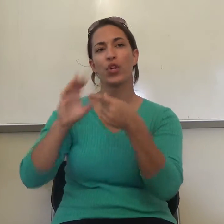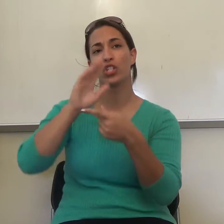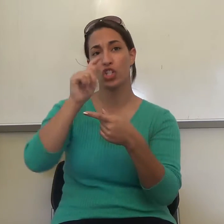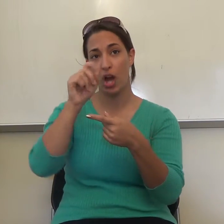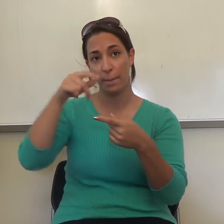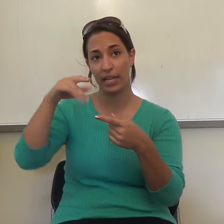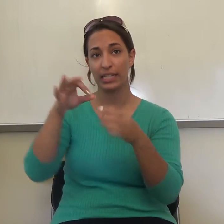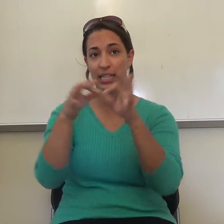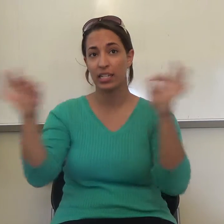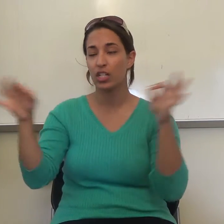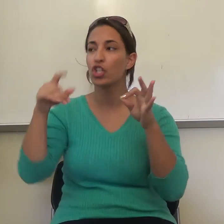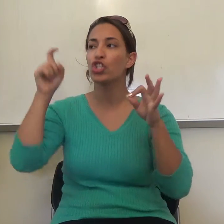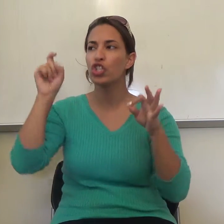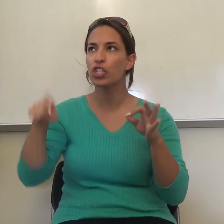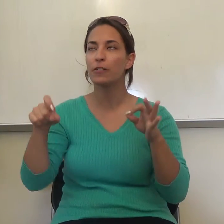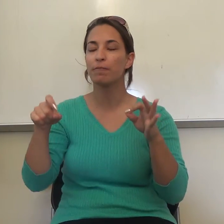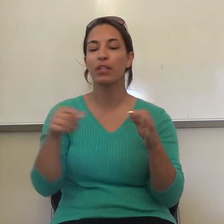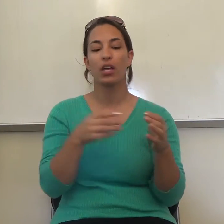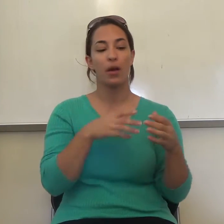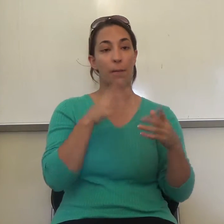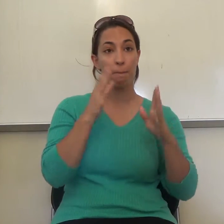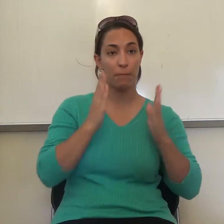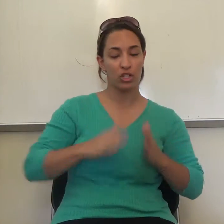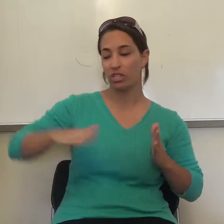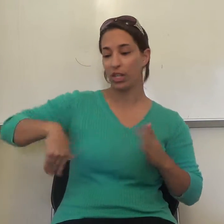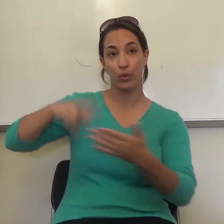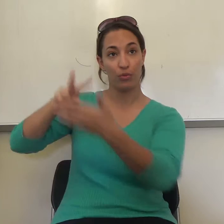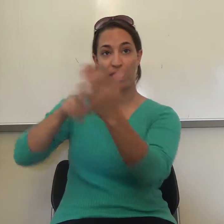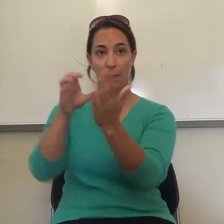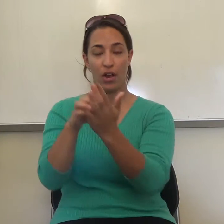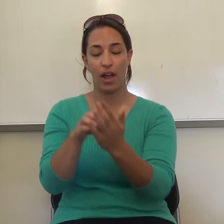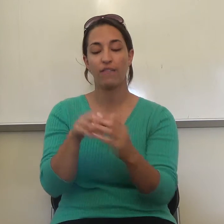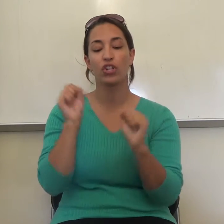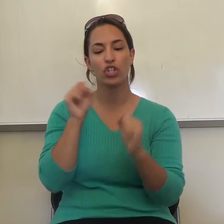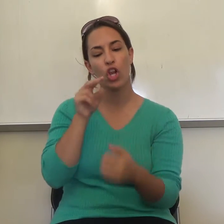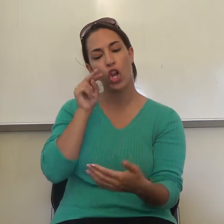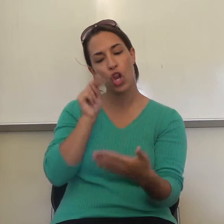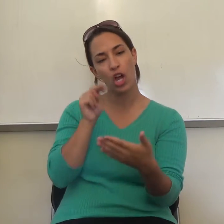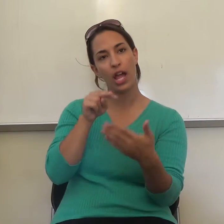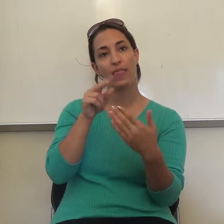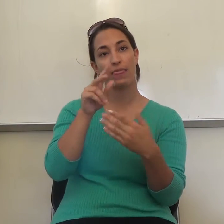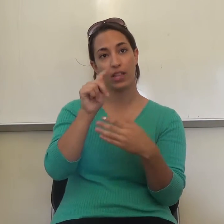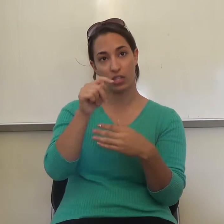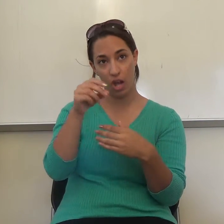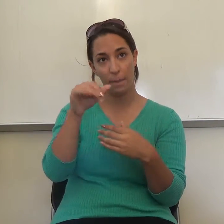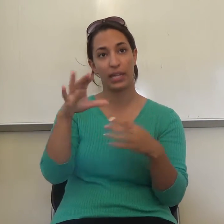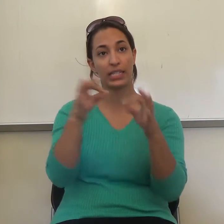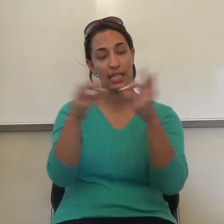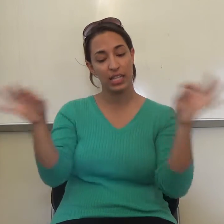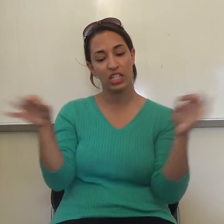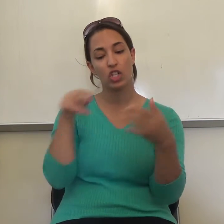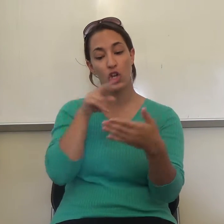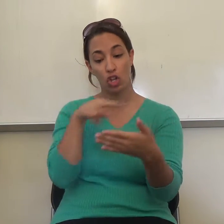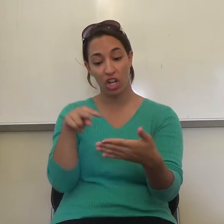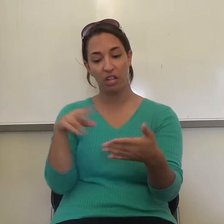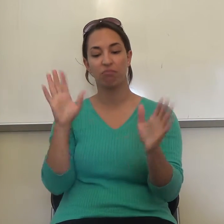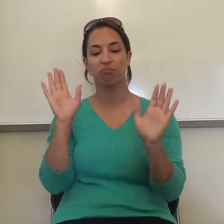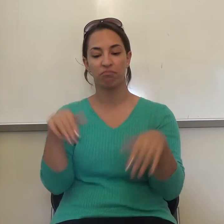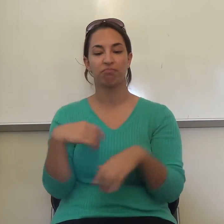hasn't read your whole paragraph should be able to just look at your topic sentence and understand everything that's going on, okay? So number